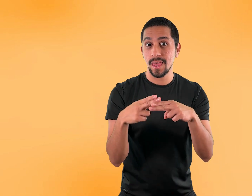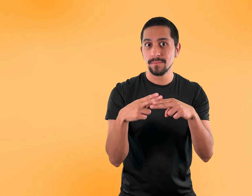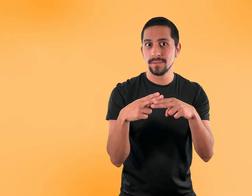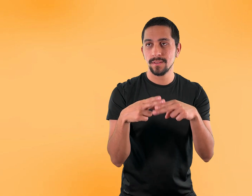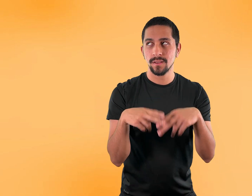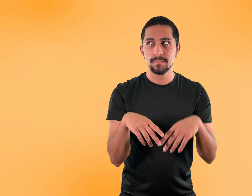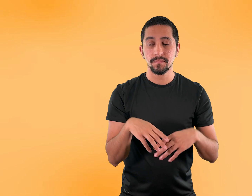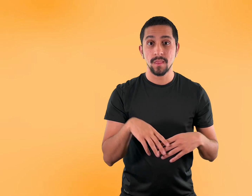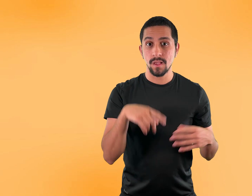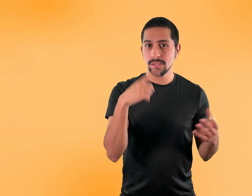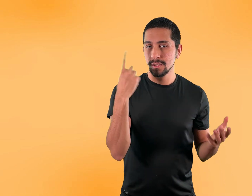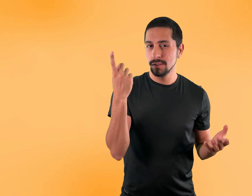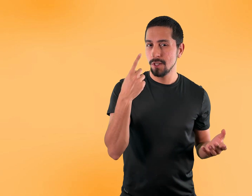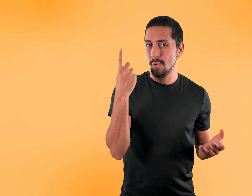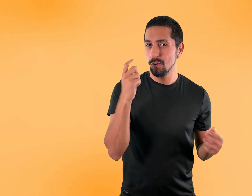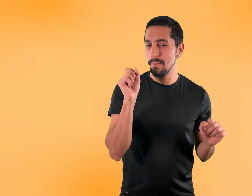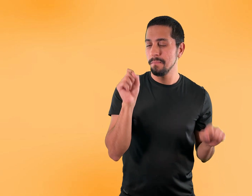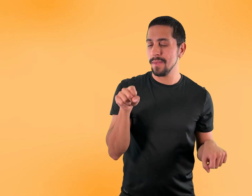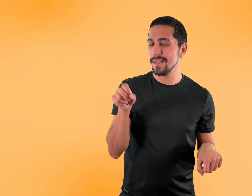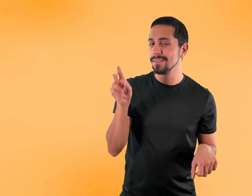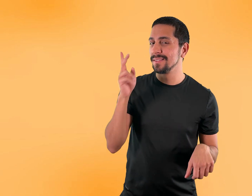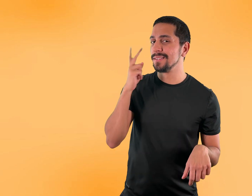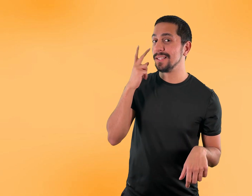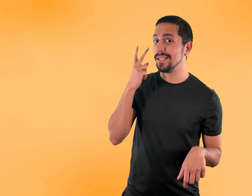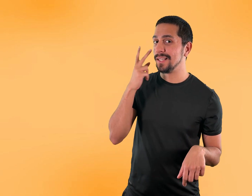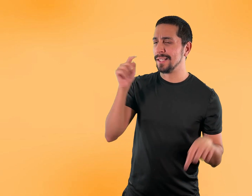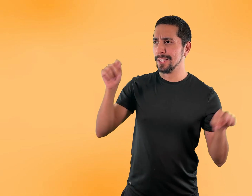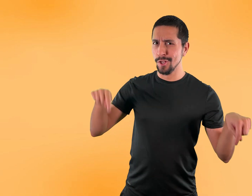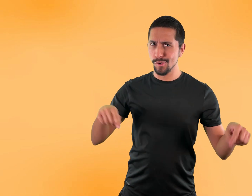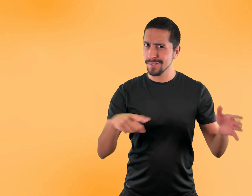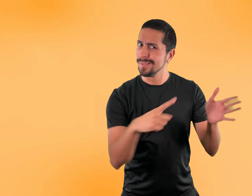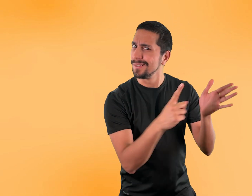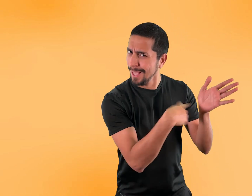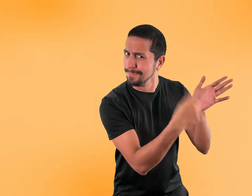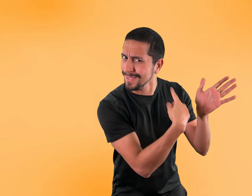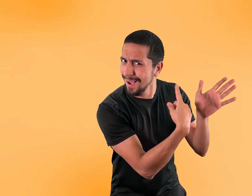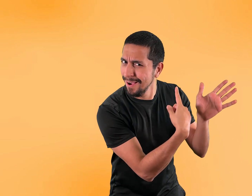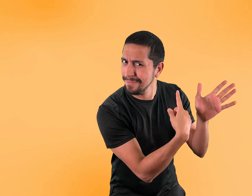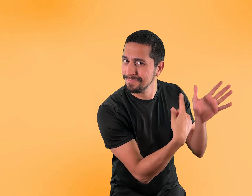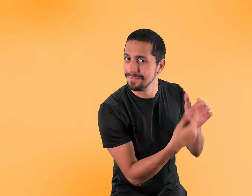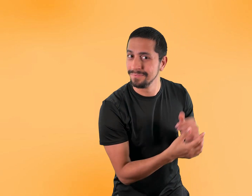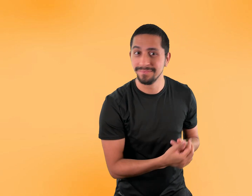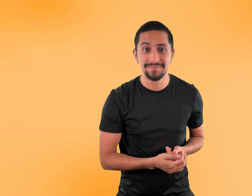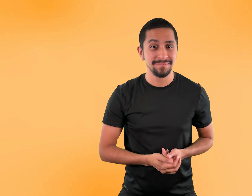name. Someone you might see around here sometimes.